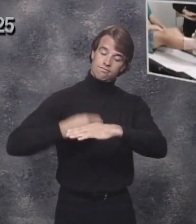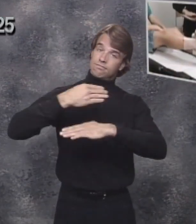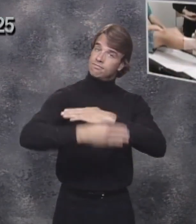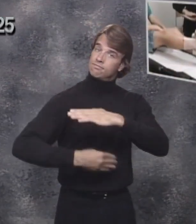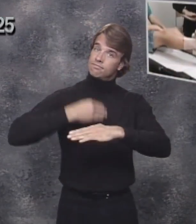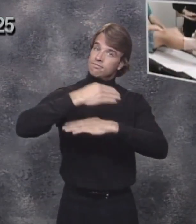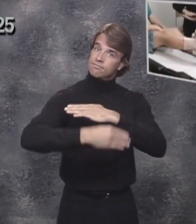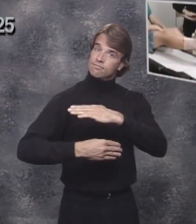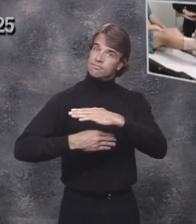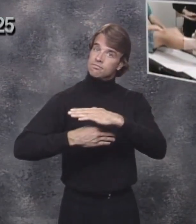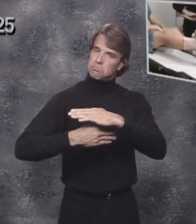Bandage.